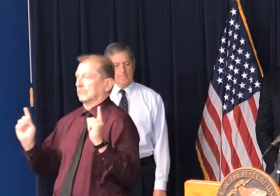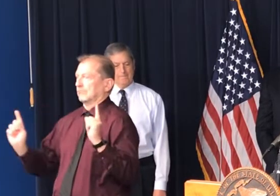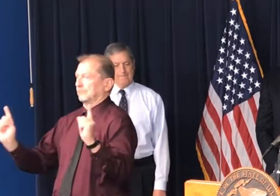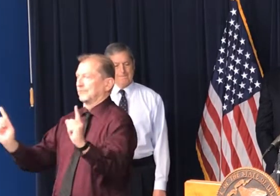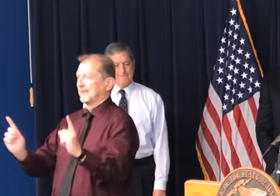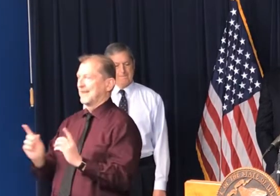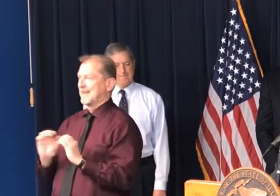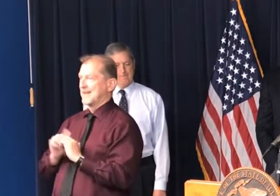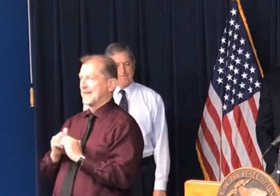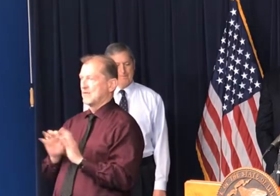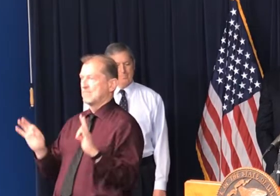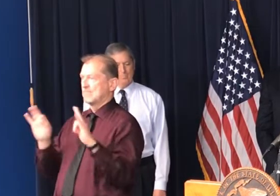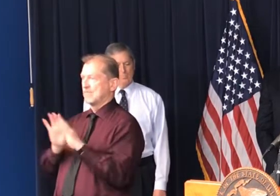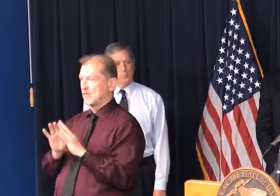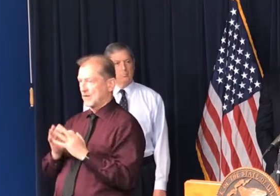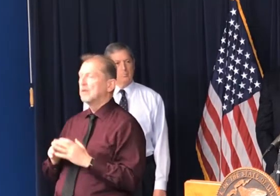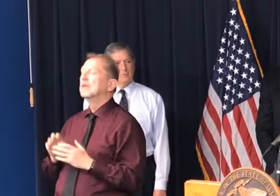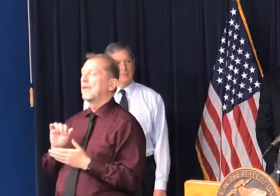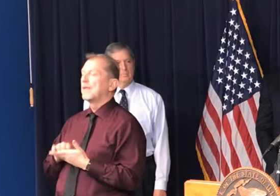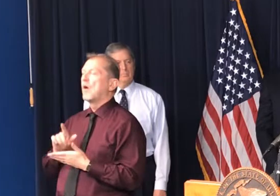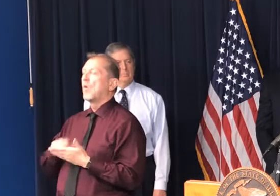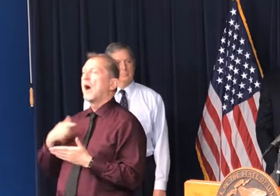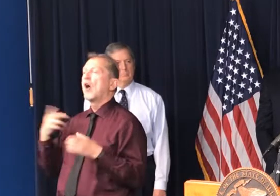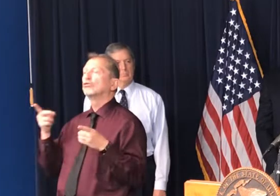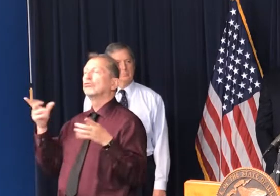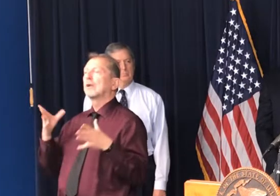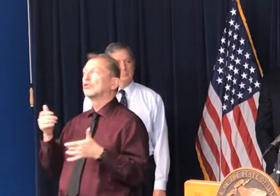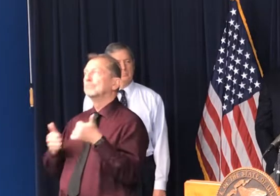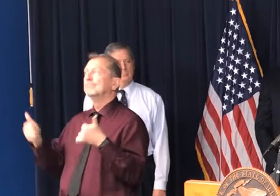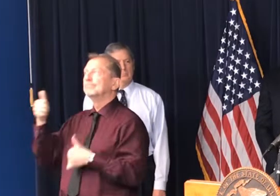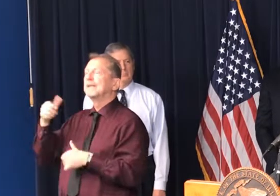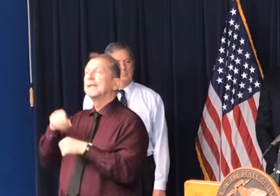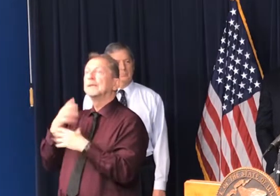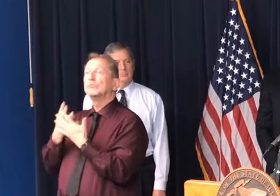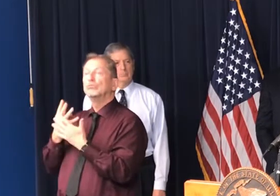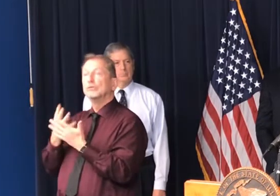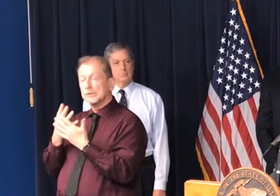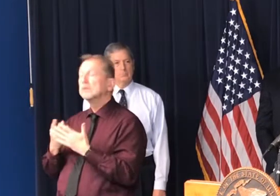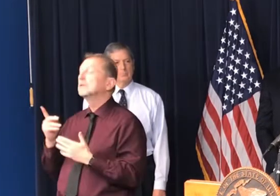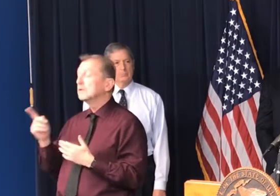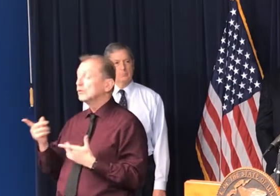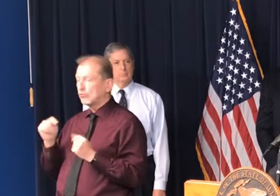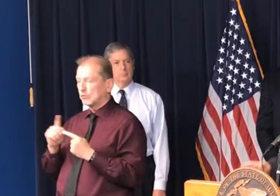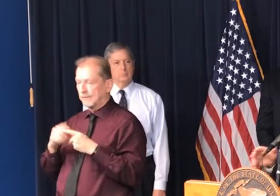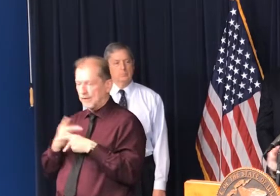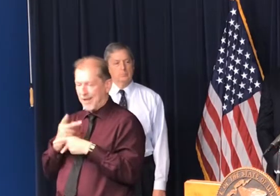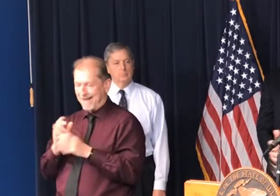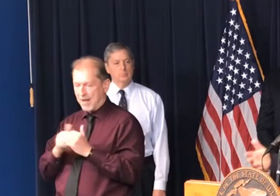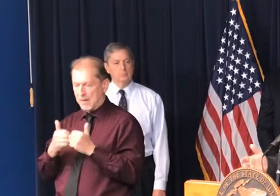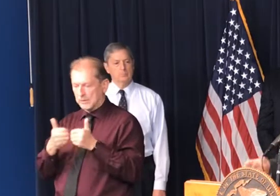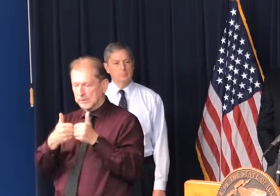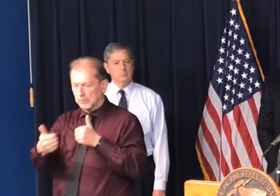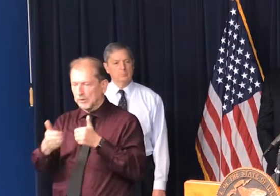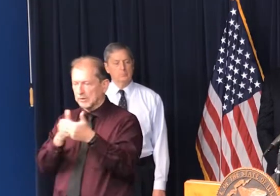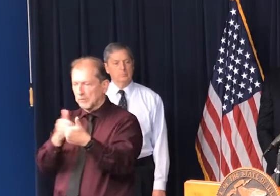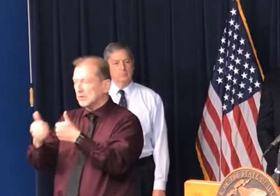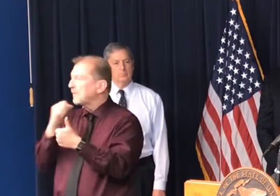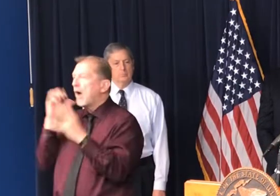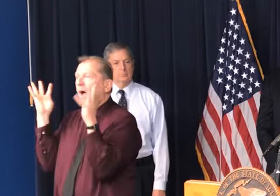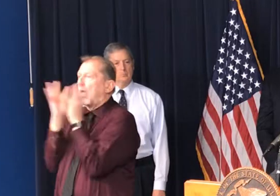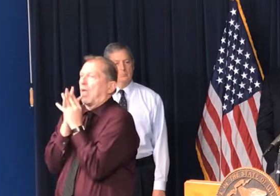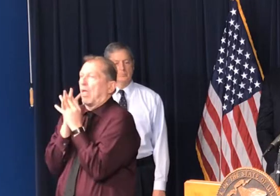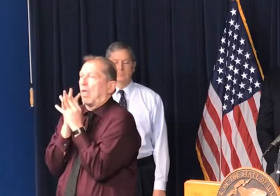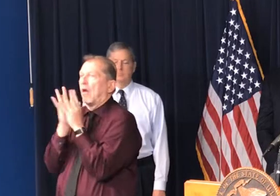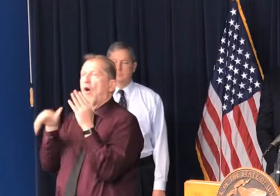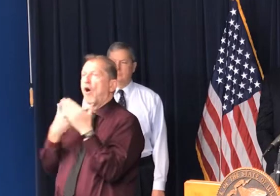very critical. That's what our director of the Department of Corrections has been working hard to do. And I talked a little bit about our